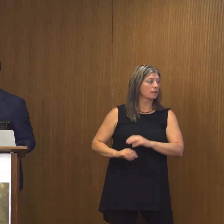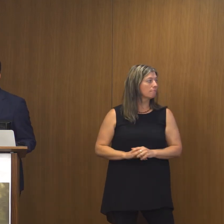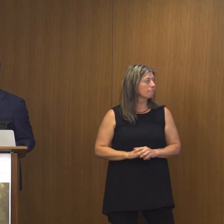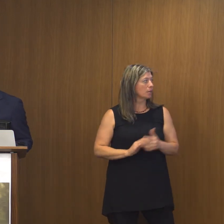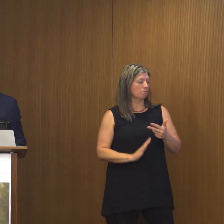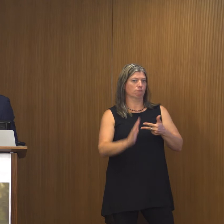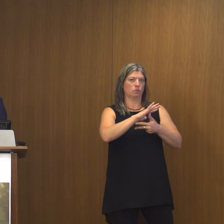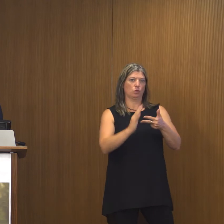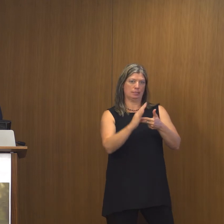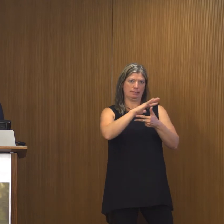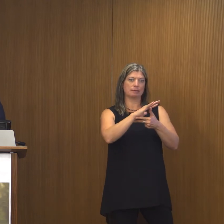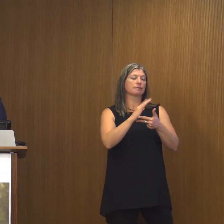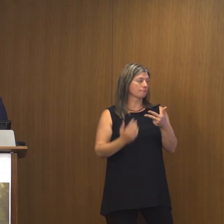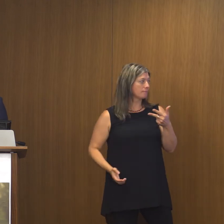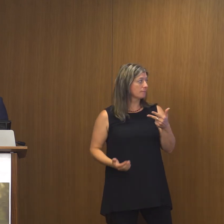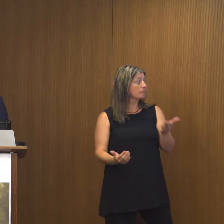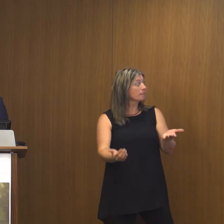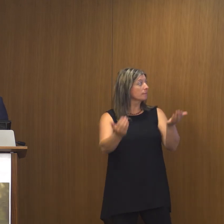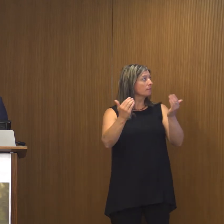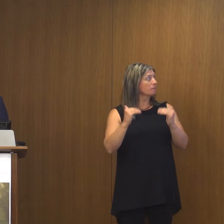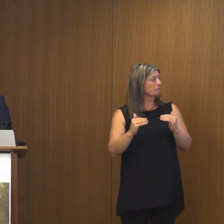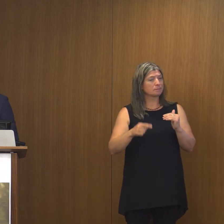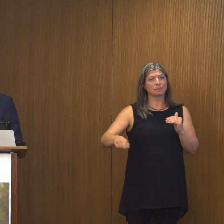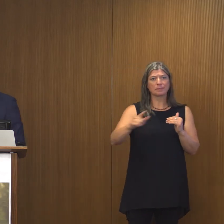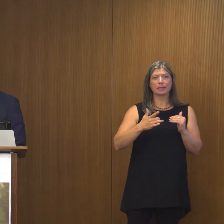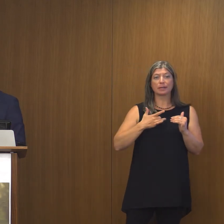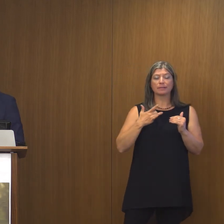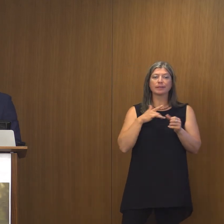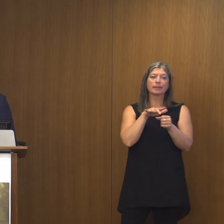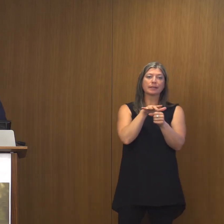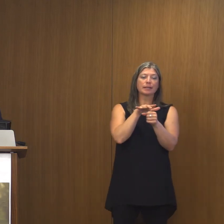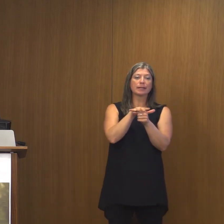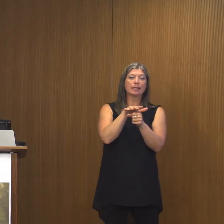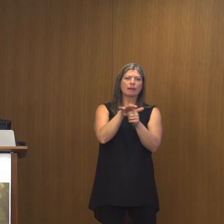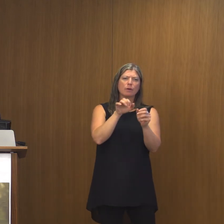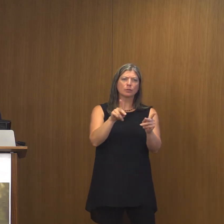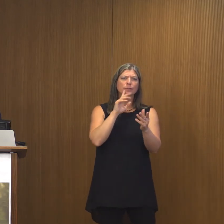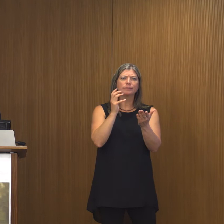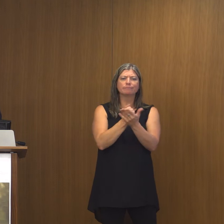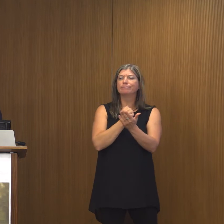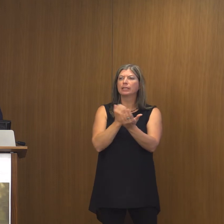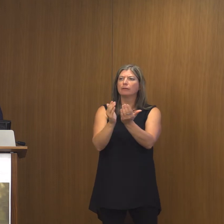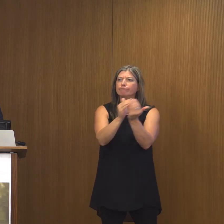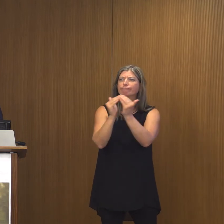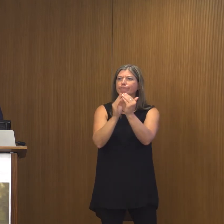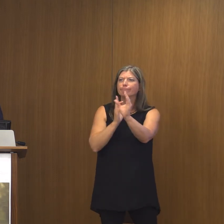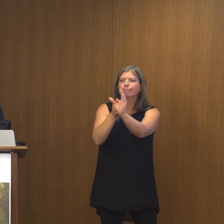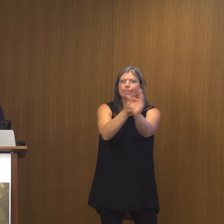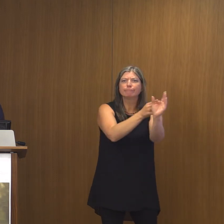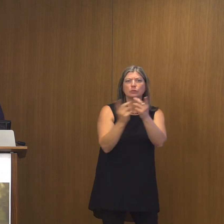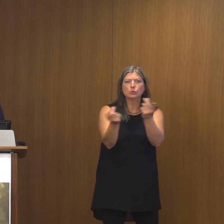The next issue was that there was a lack of opportunities to participate equally in public life. So here, I'm not going to show the